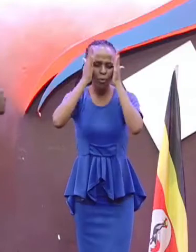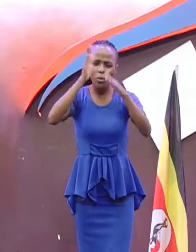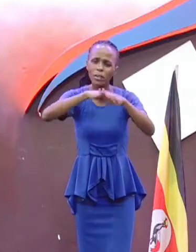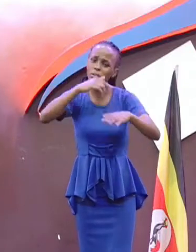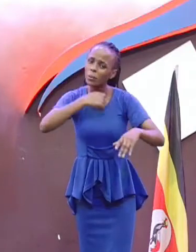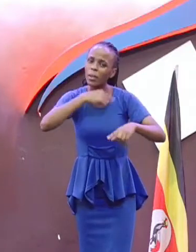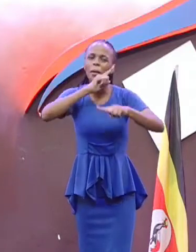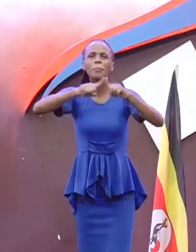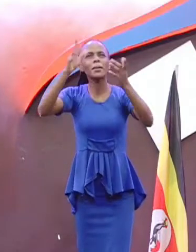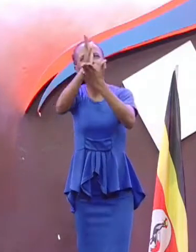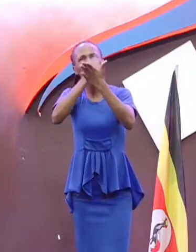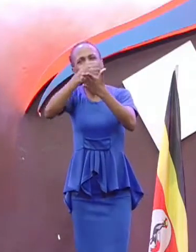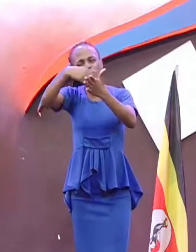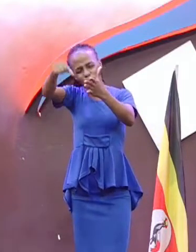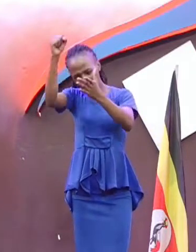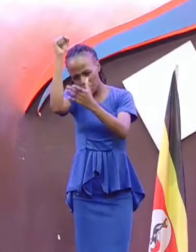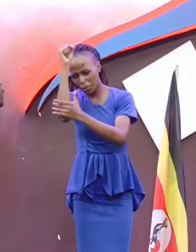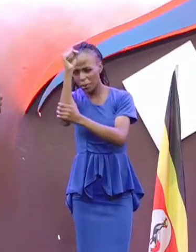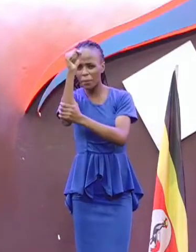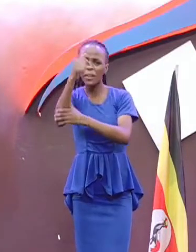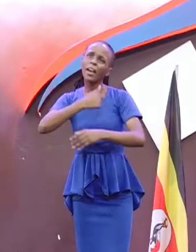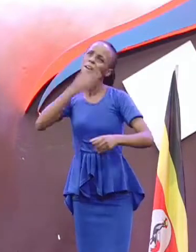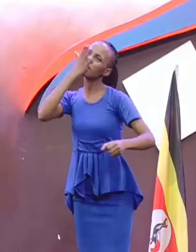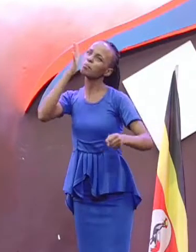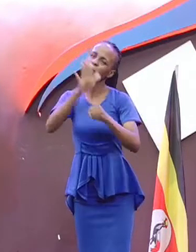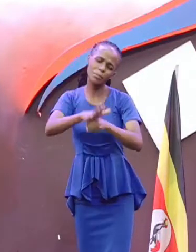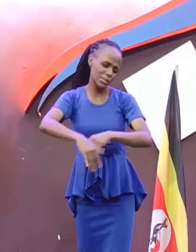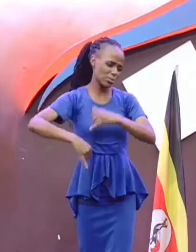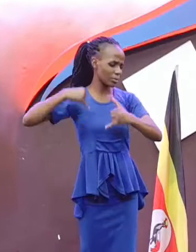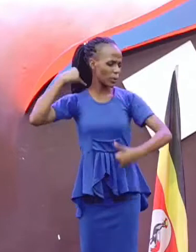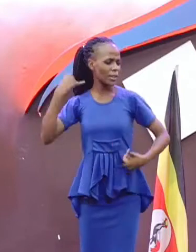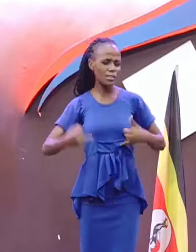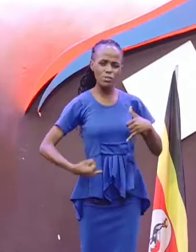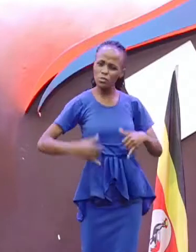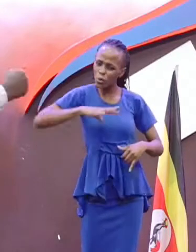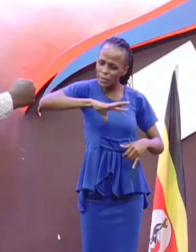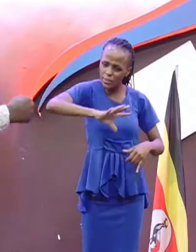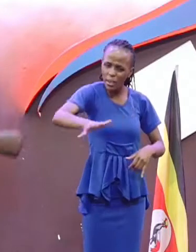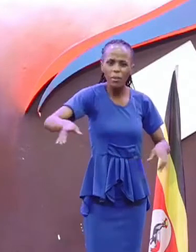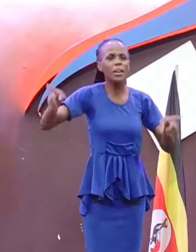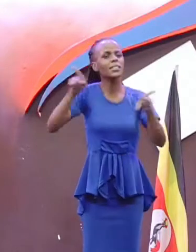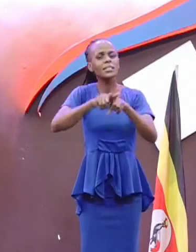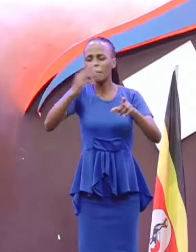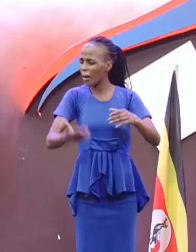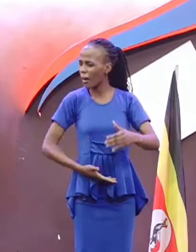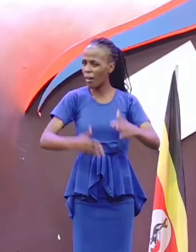on me. But because of him, I promised him to divide. I promised him